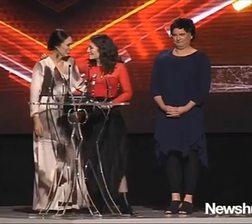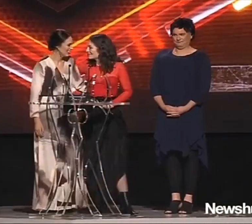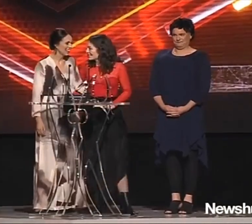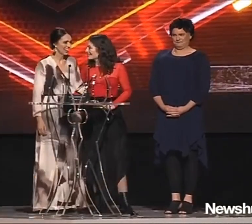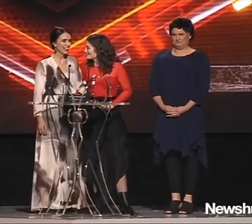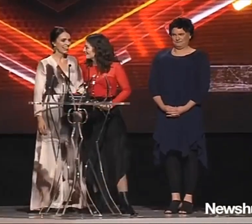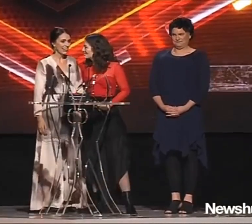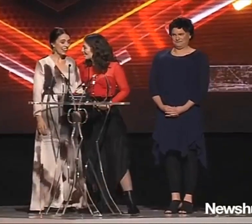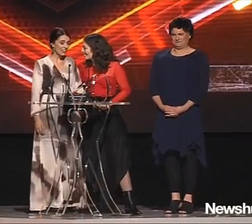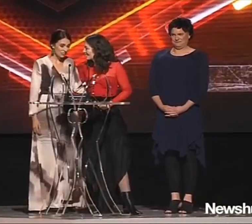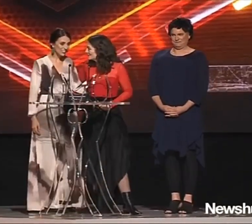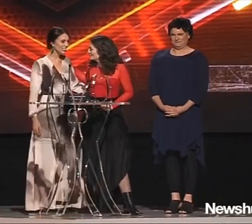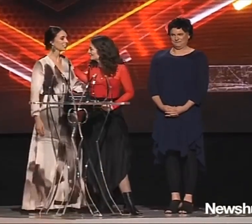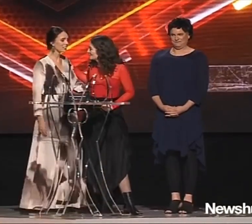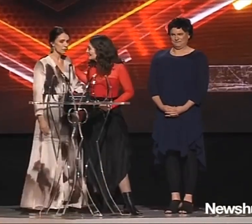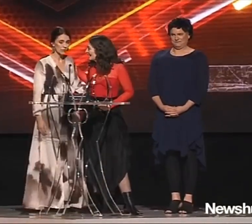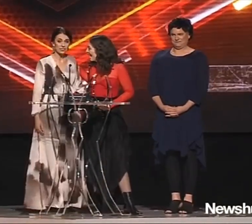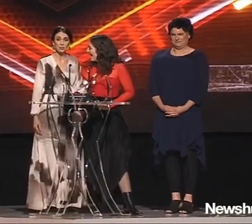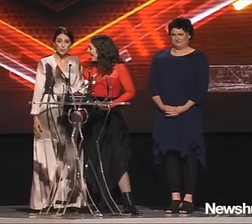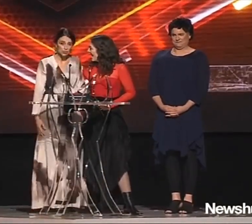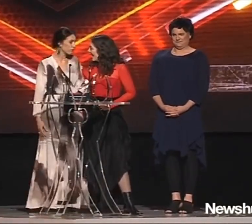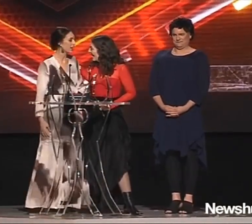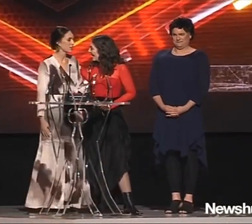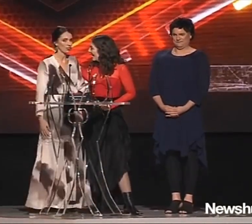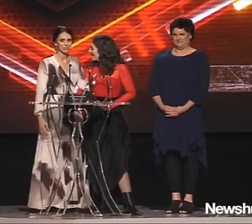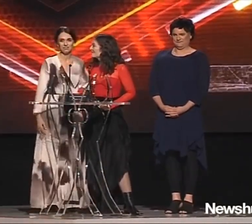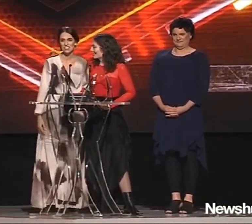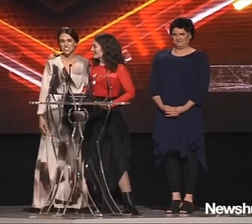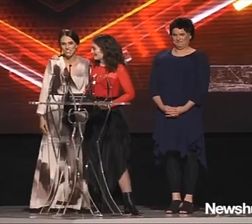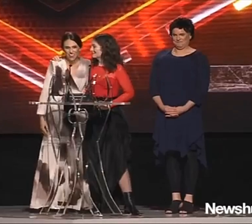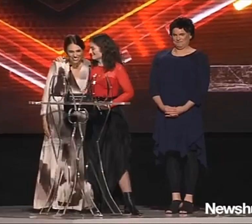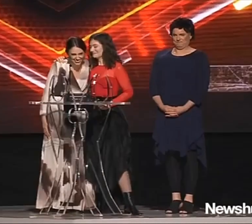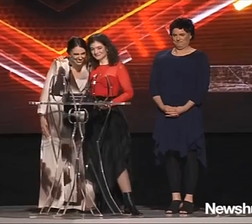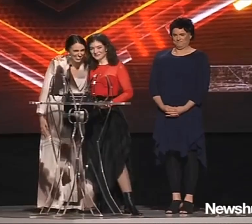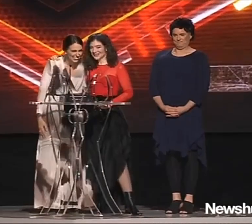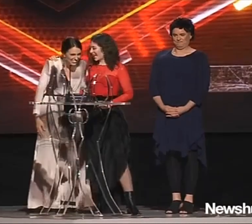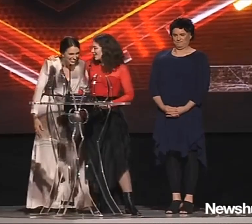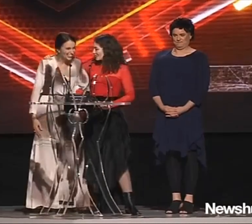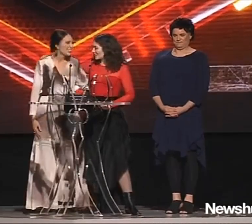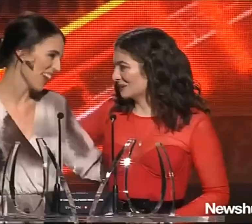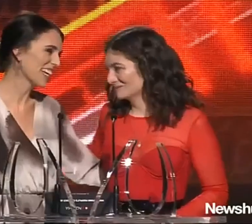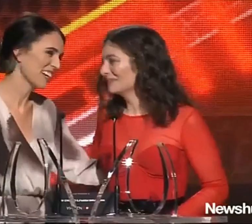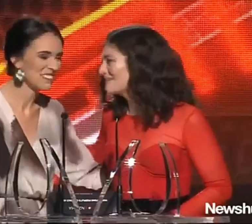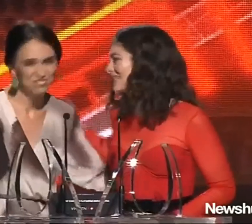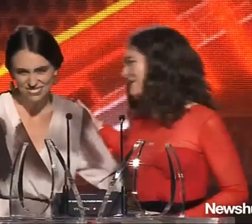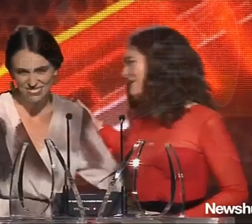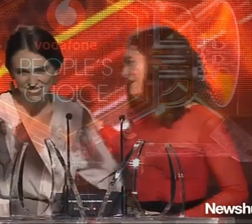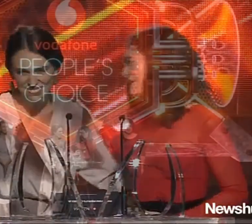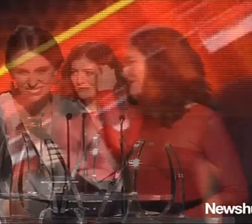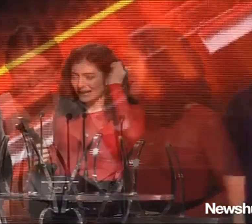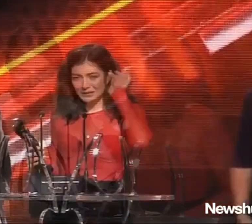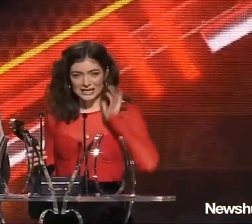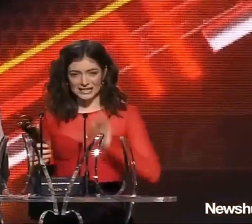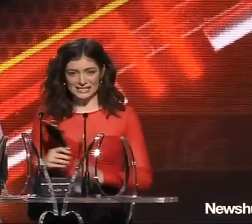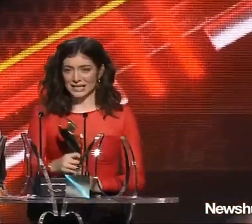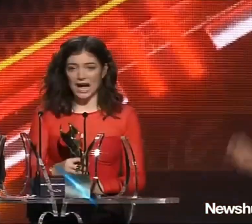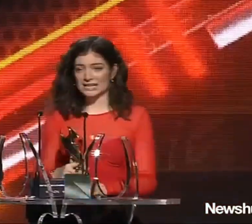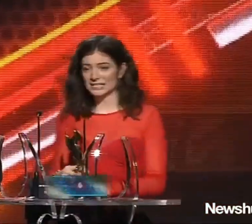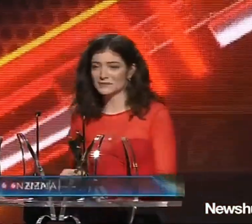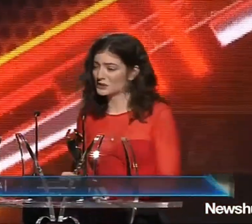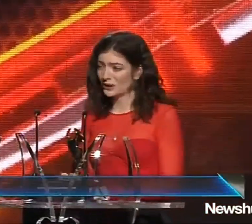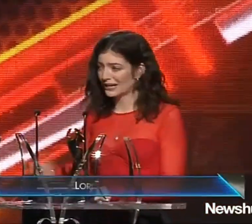This is like a big deal for music. Presenting to you is a big deal. Mutual fangirl. Oh my goodness. Mutual fangirl. Thank you. Thank you. I mean so much. Oh my